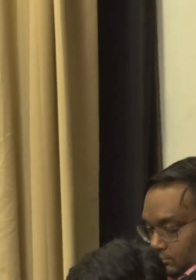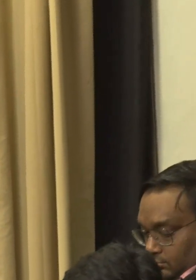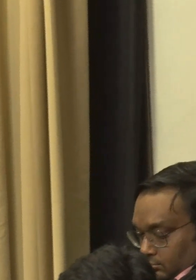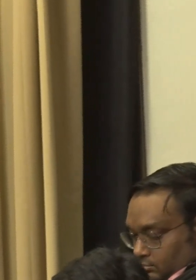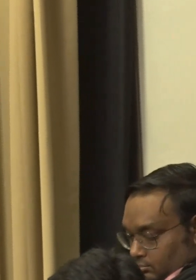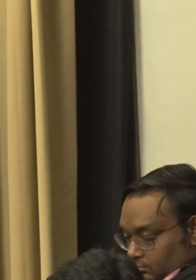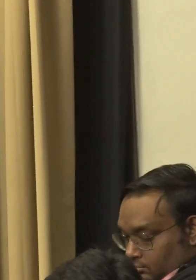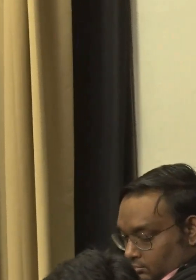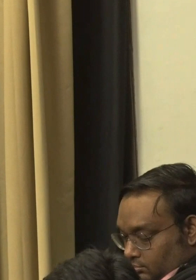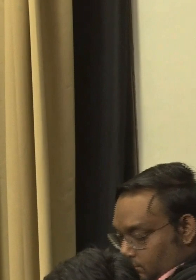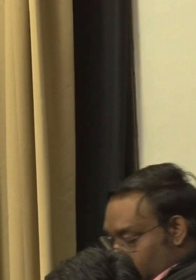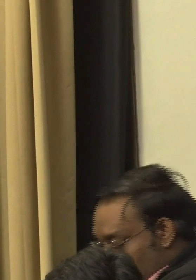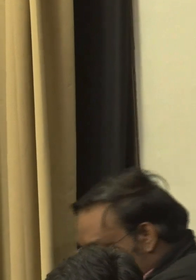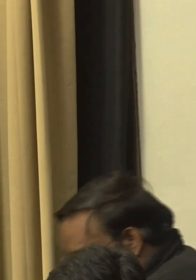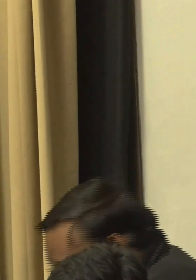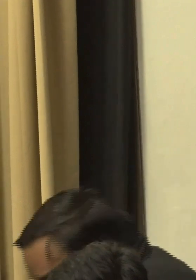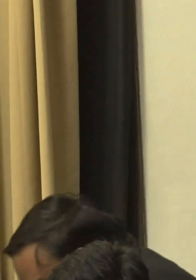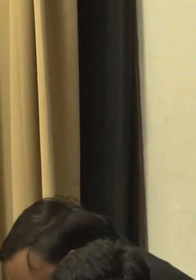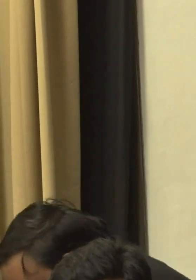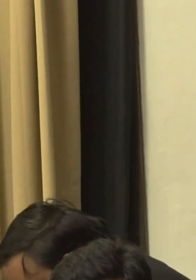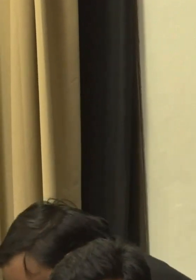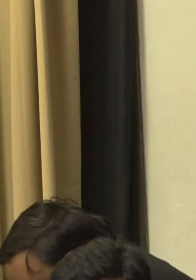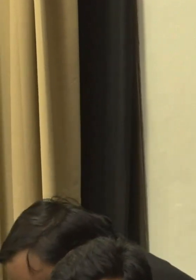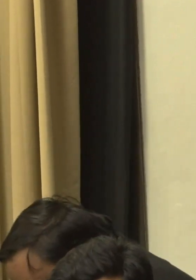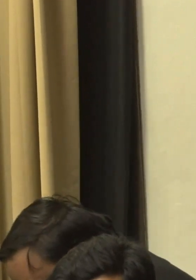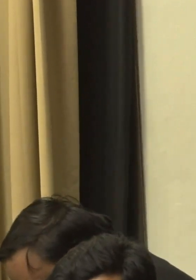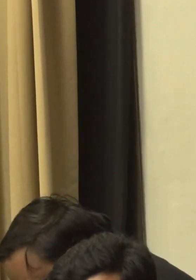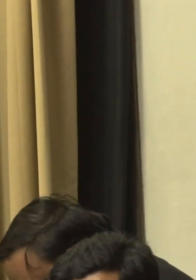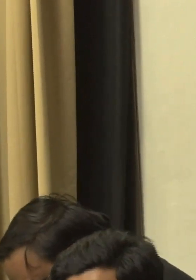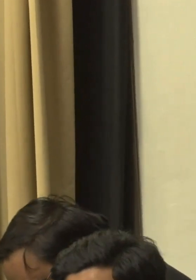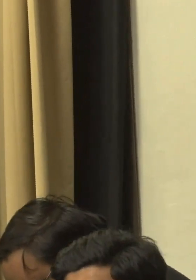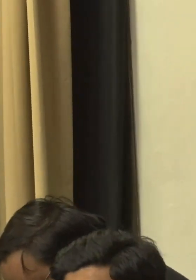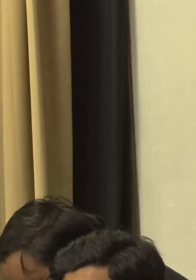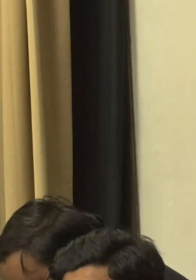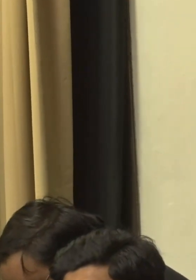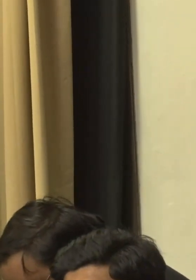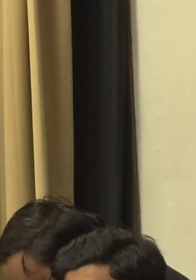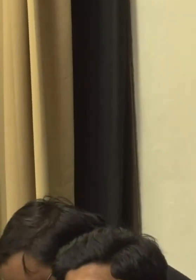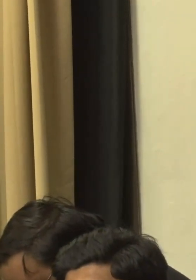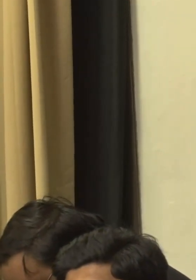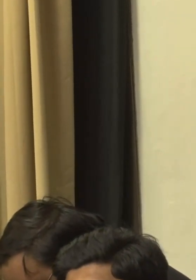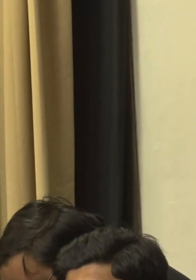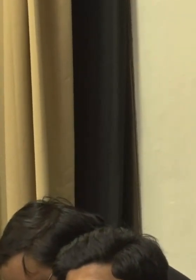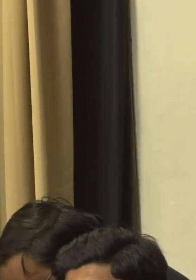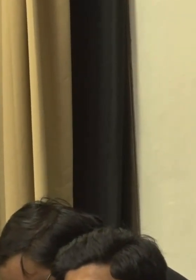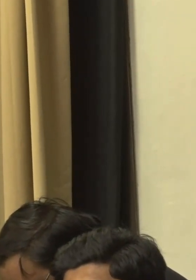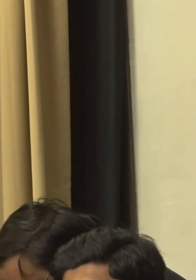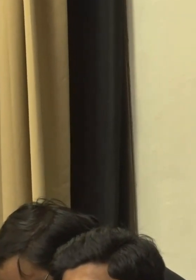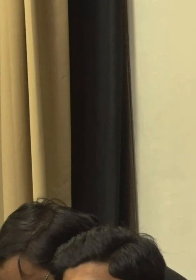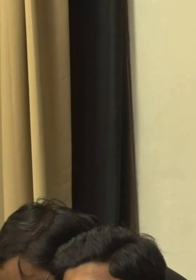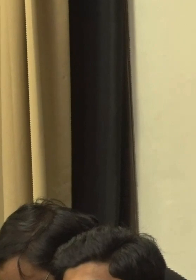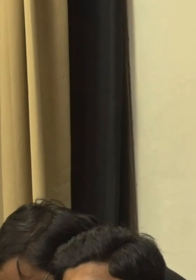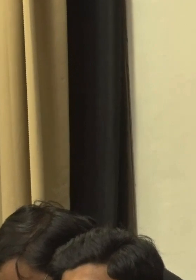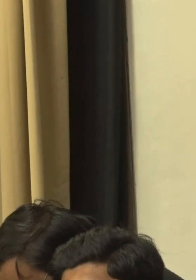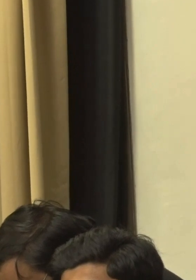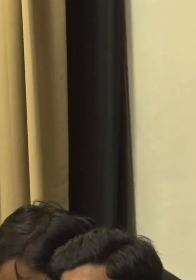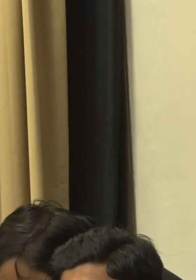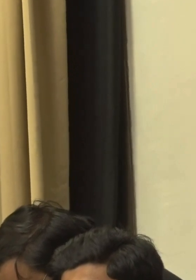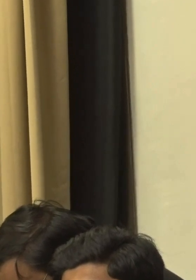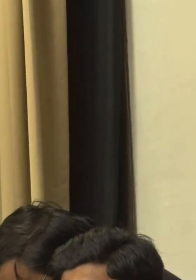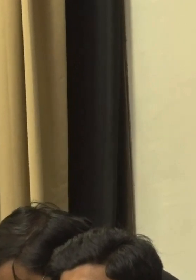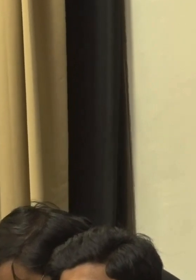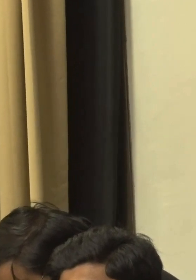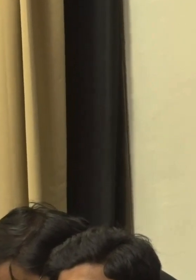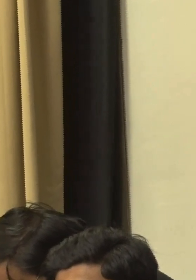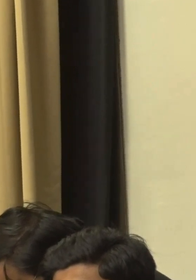as you have rightly said, pre-British Indian society was primarily speech-based. And post-British, after the educational reforms, it is